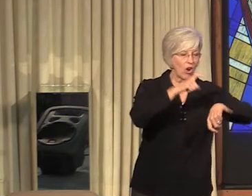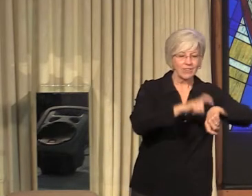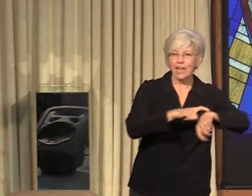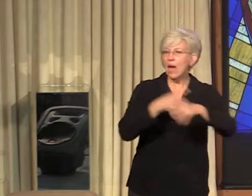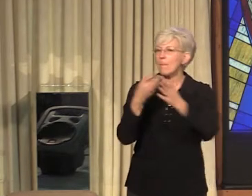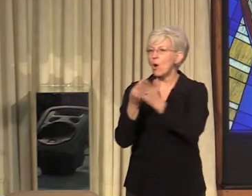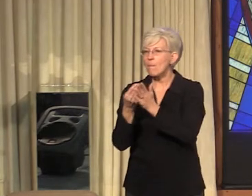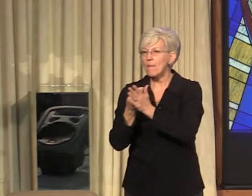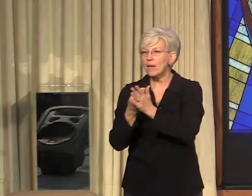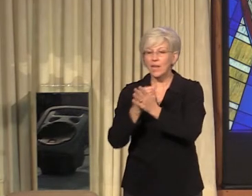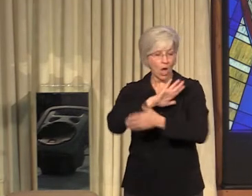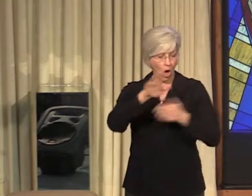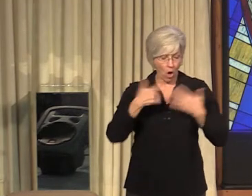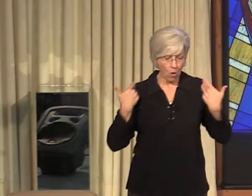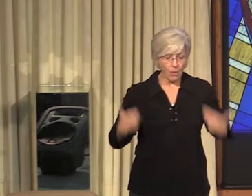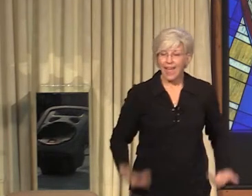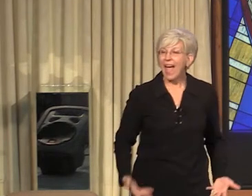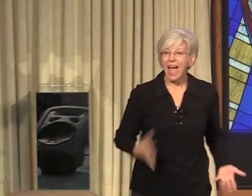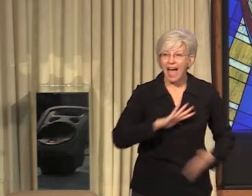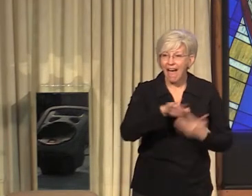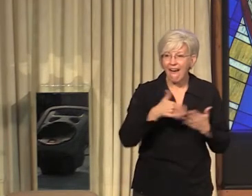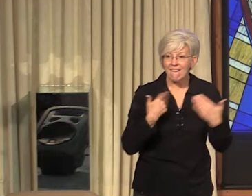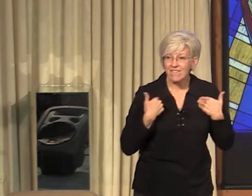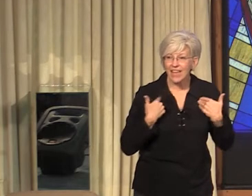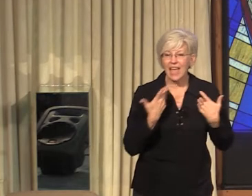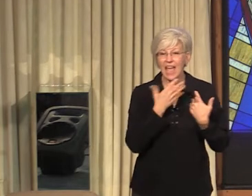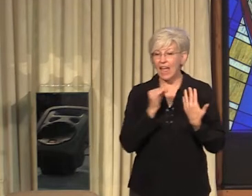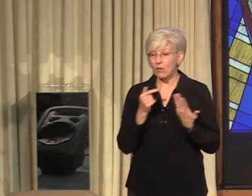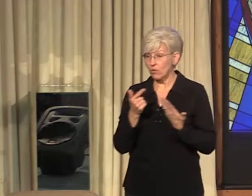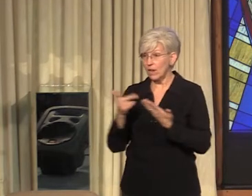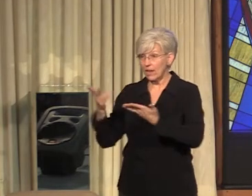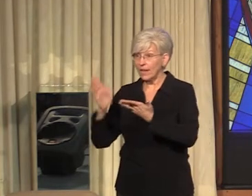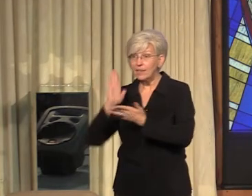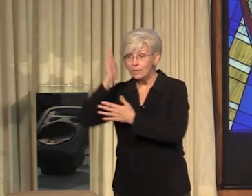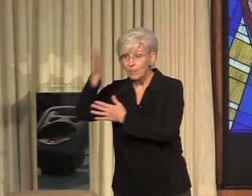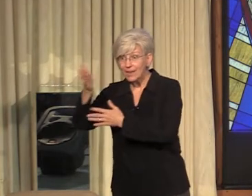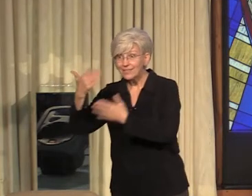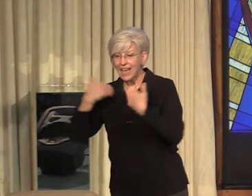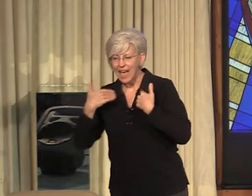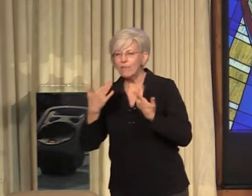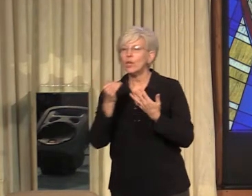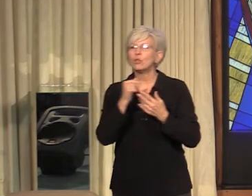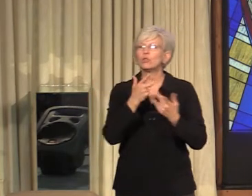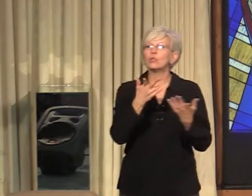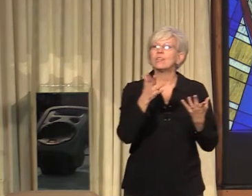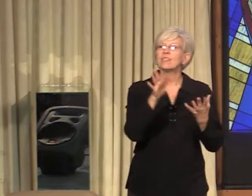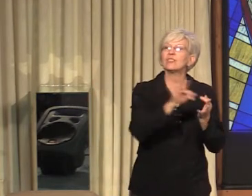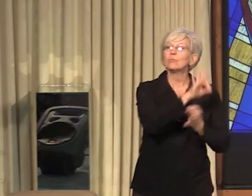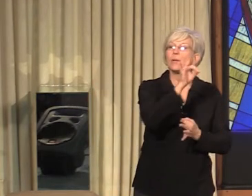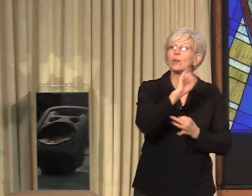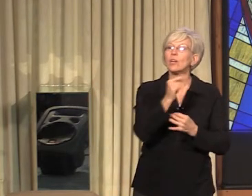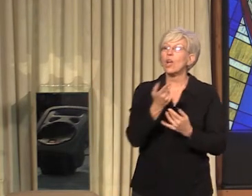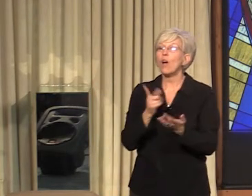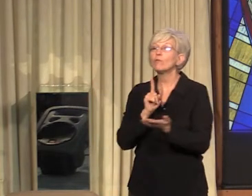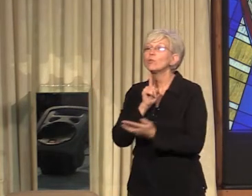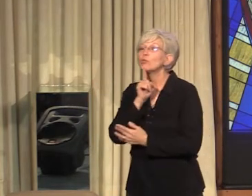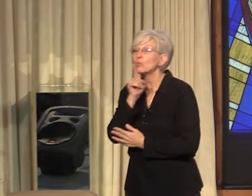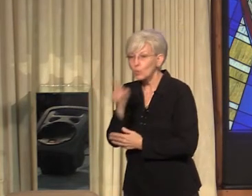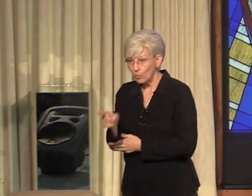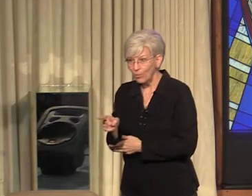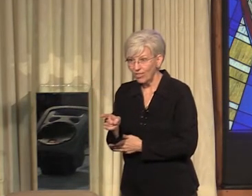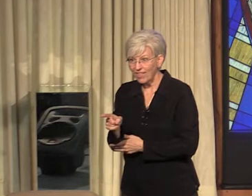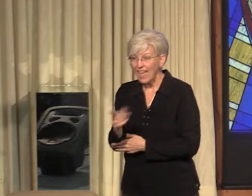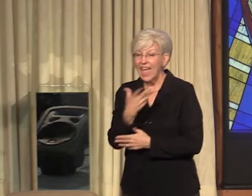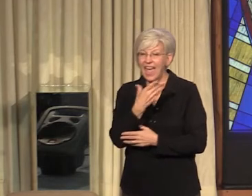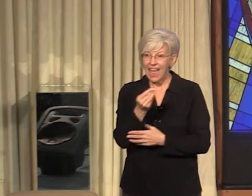expect to have, to the Spirit of Truth, and through it to the Society of Silent Unity.